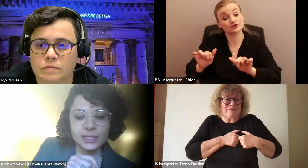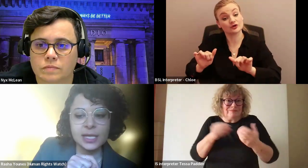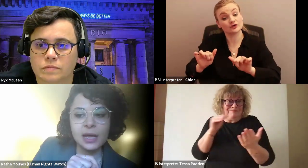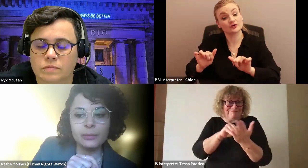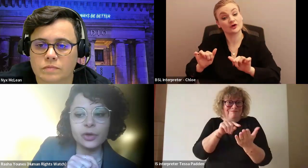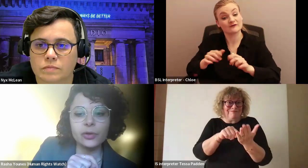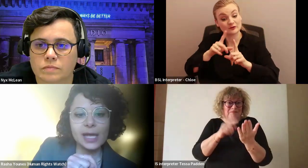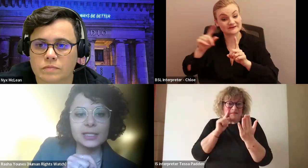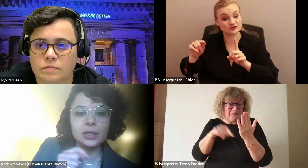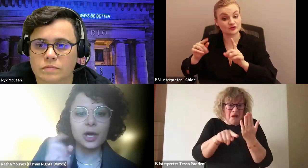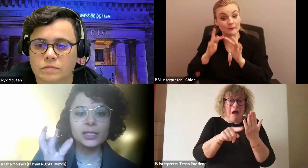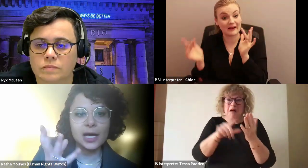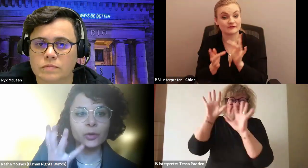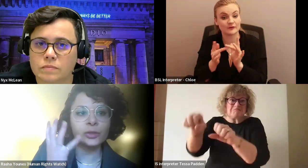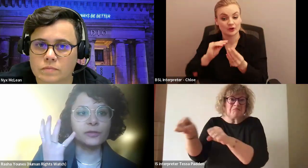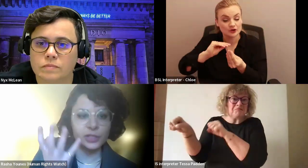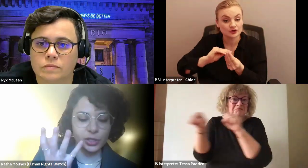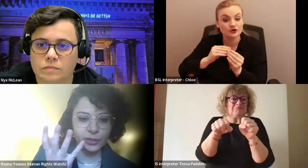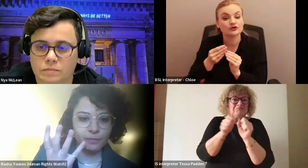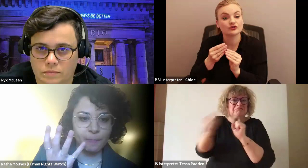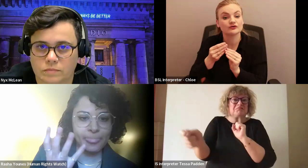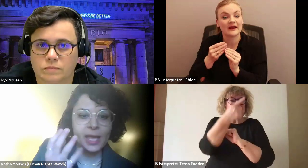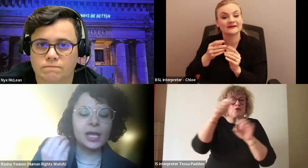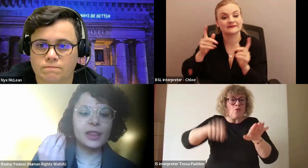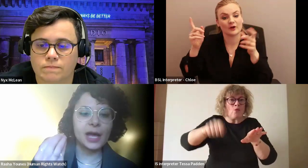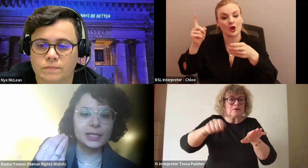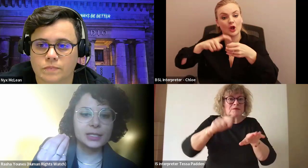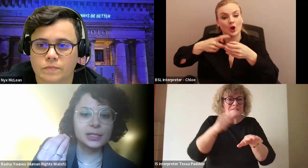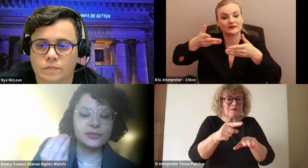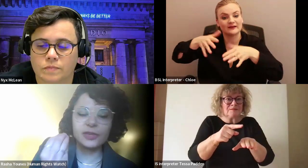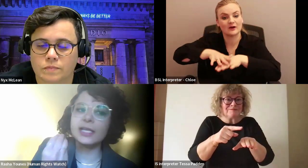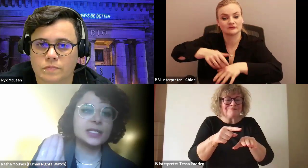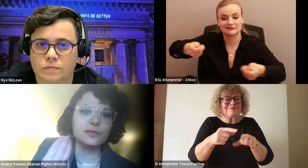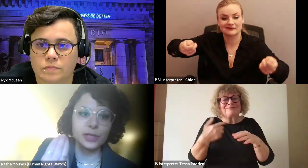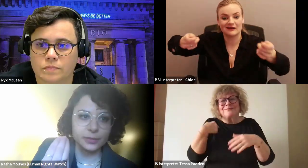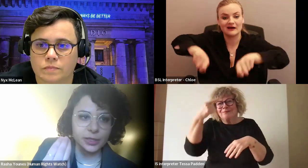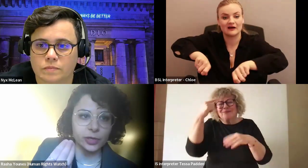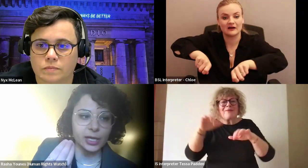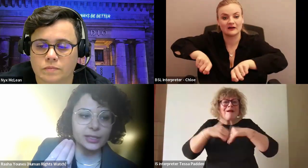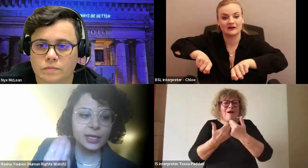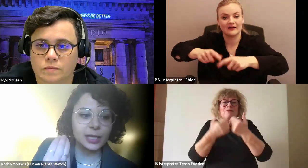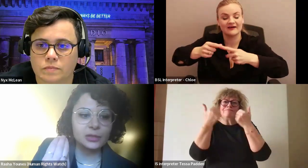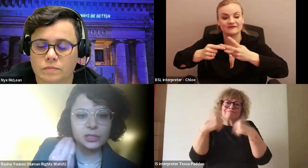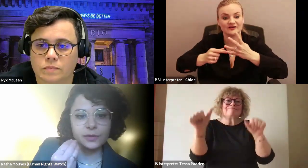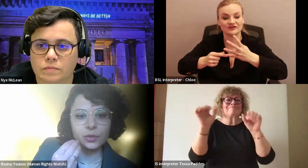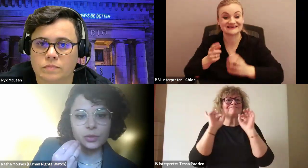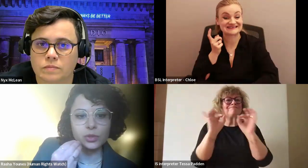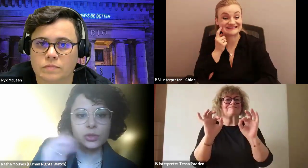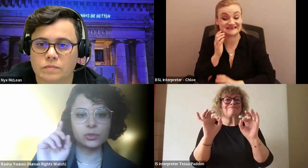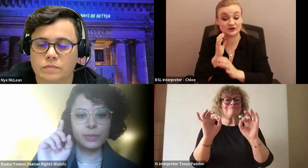platforms is create a lockdown feature that is very easy for them to create, that